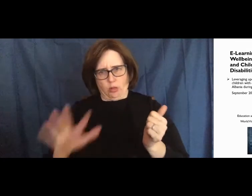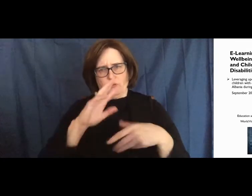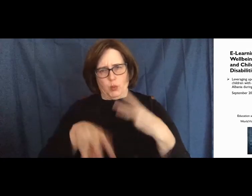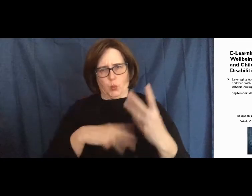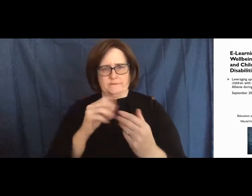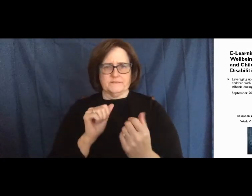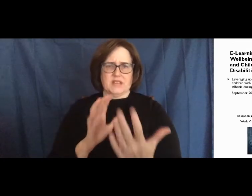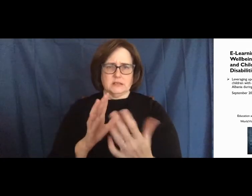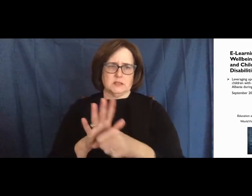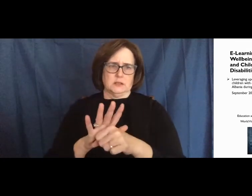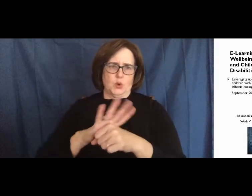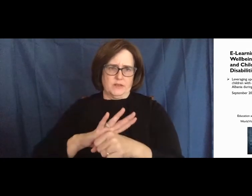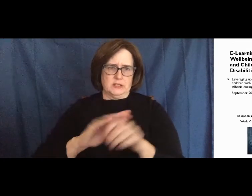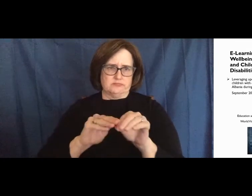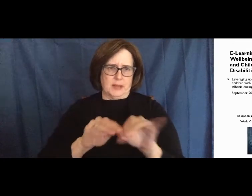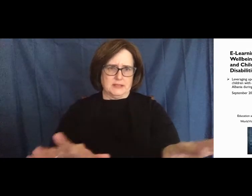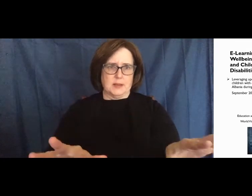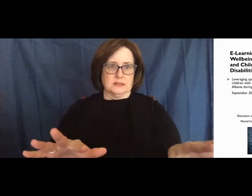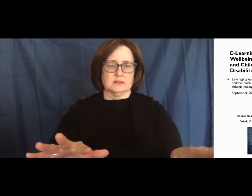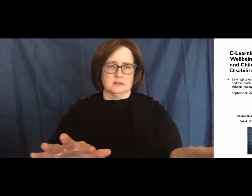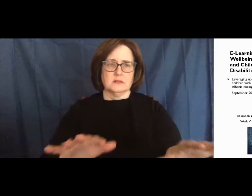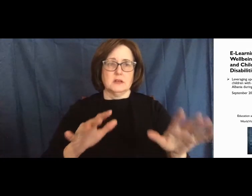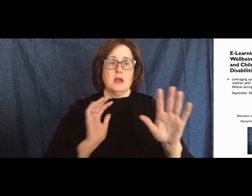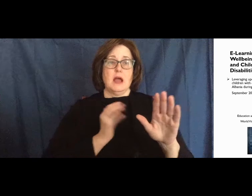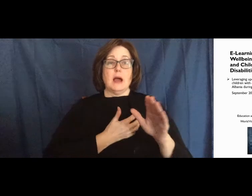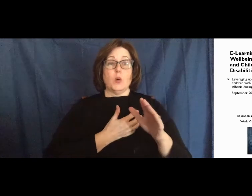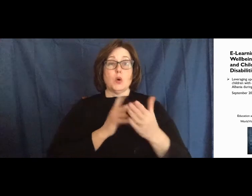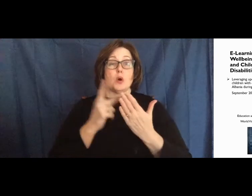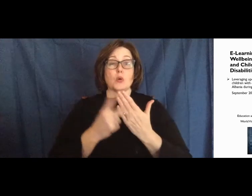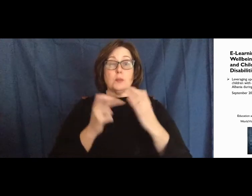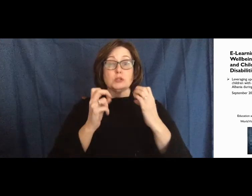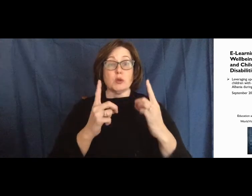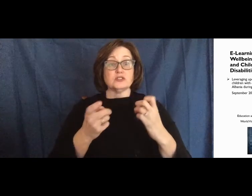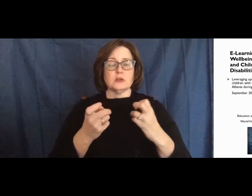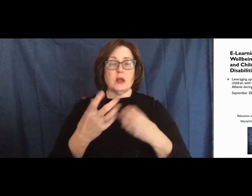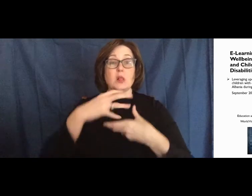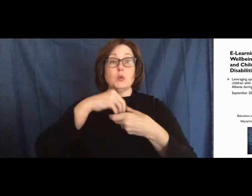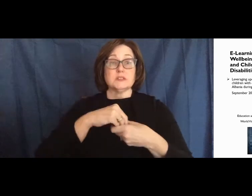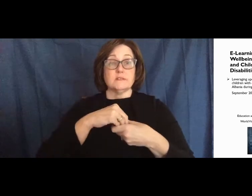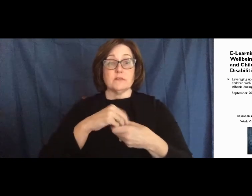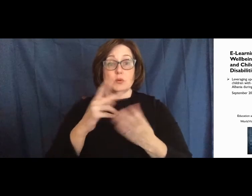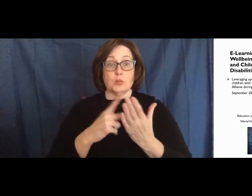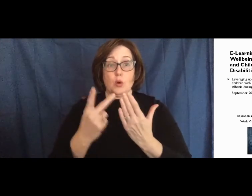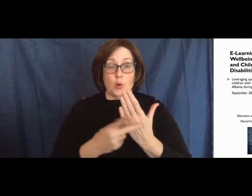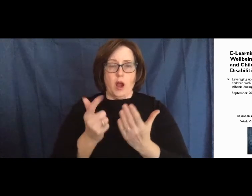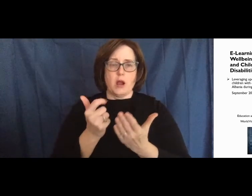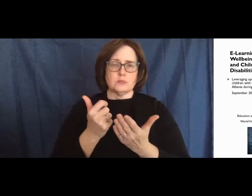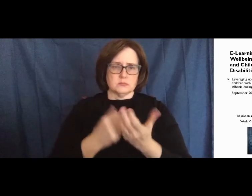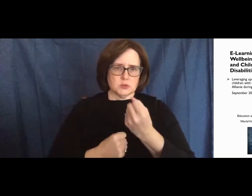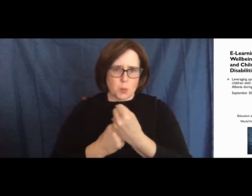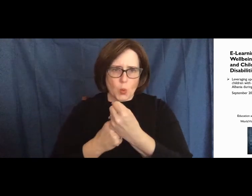pandemic. So our inclusive education program has a lot of focus in working with children with